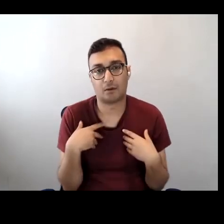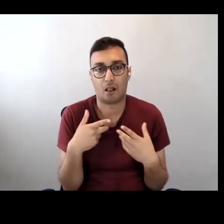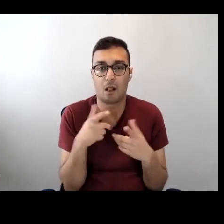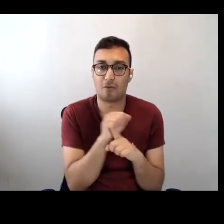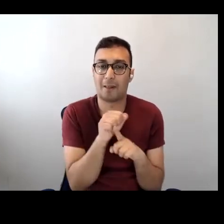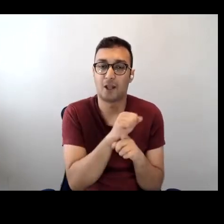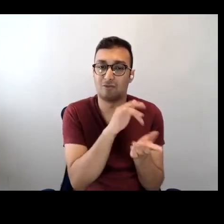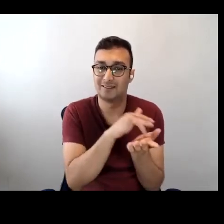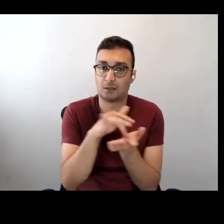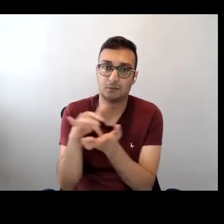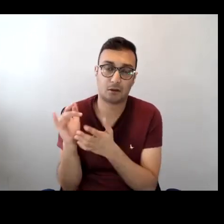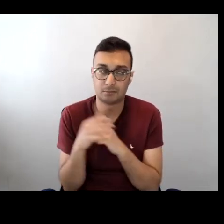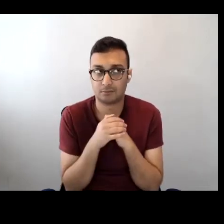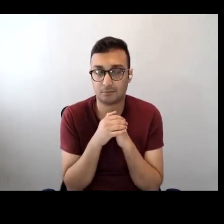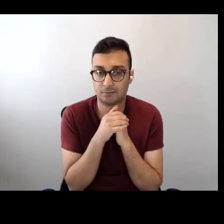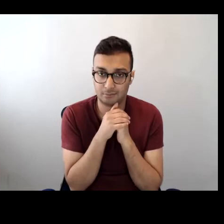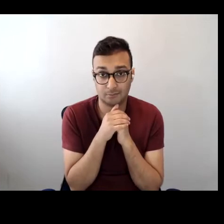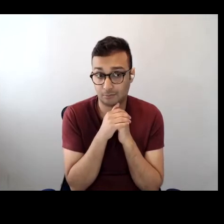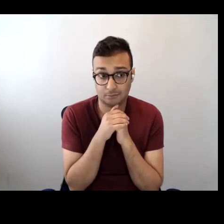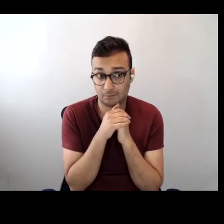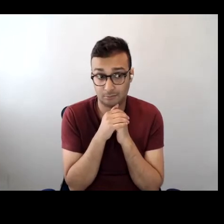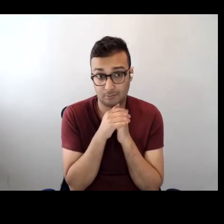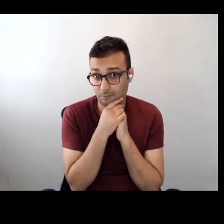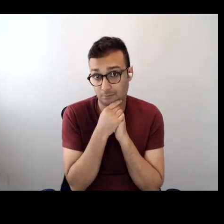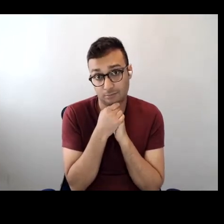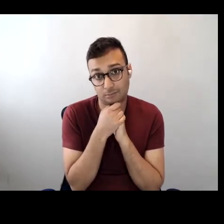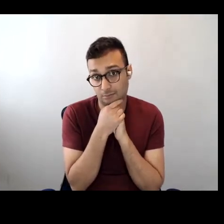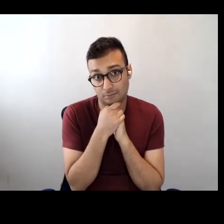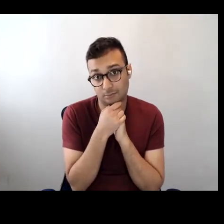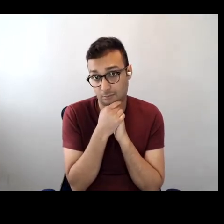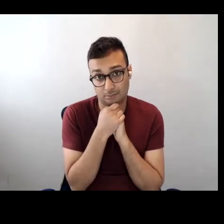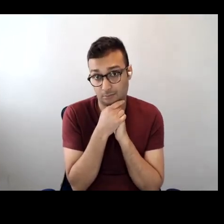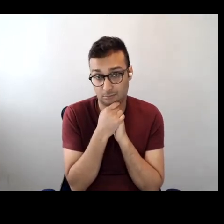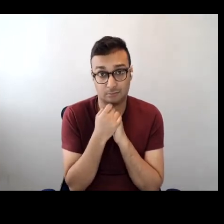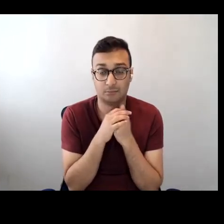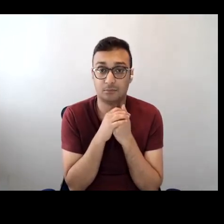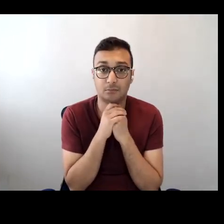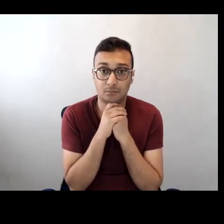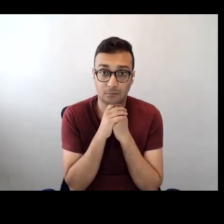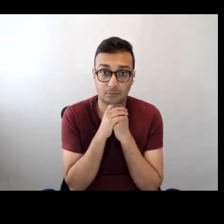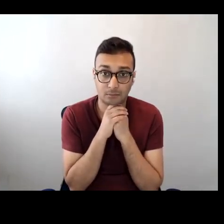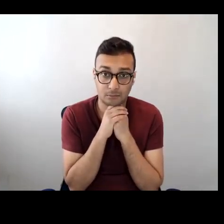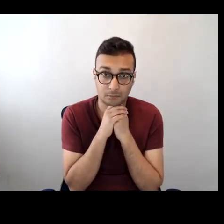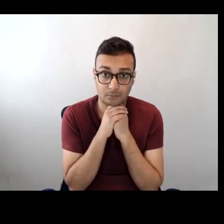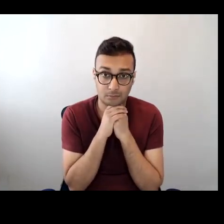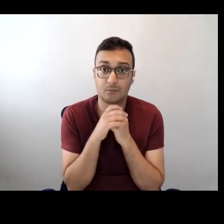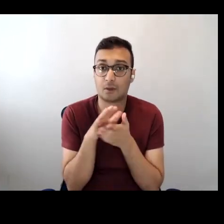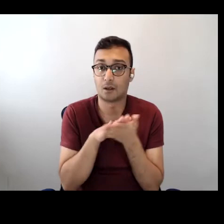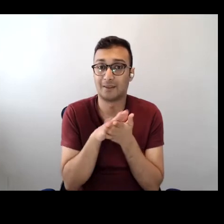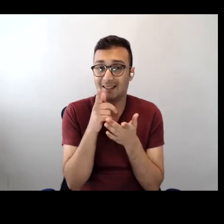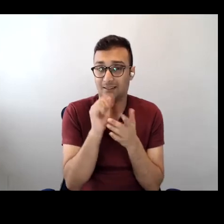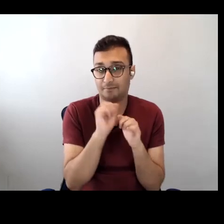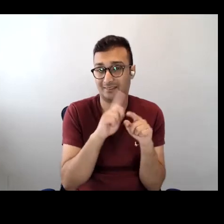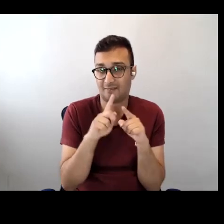collect the reports from the facilities and to analyze and utilize that data for decision